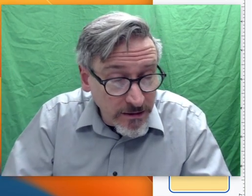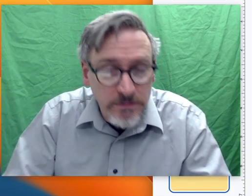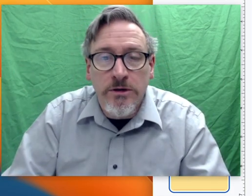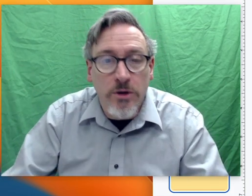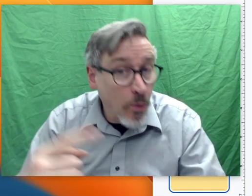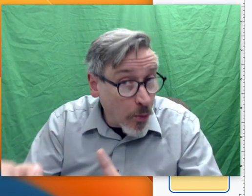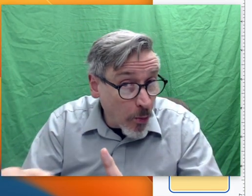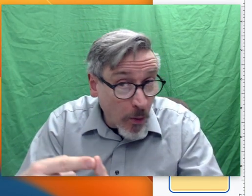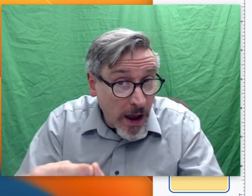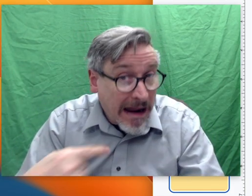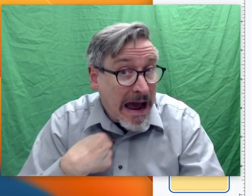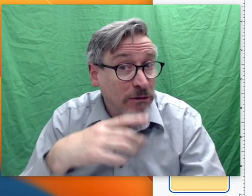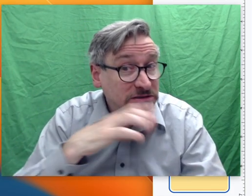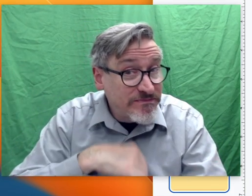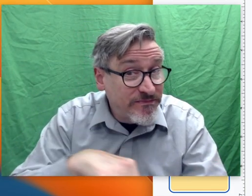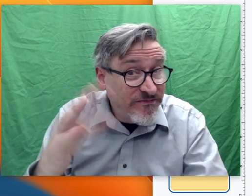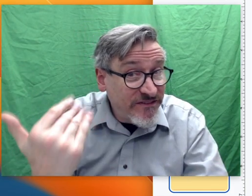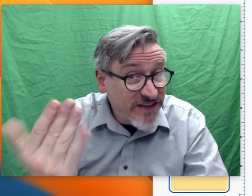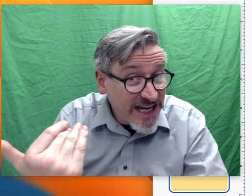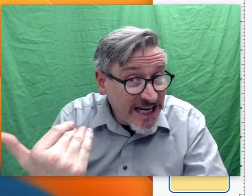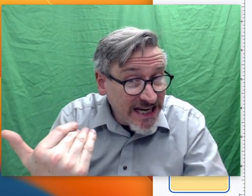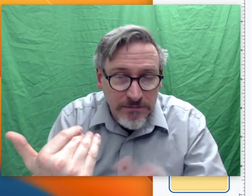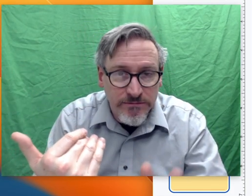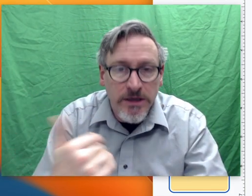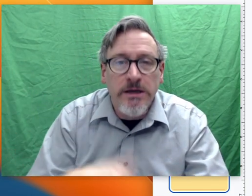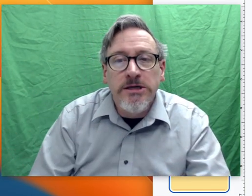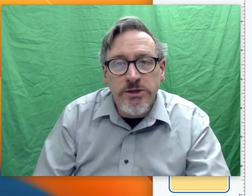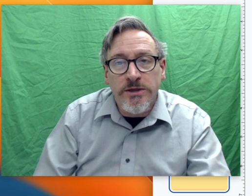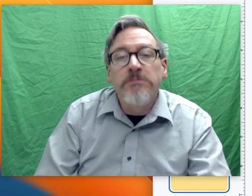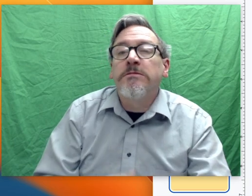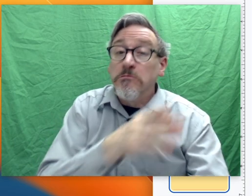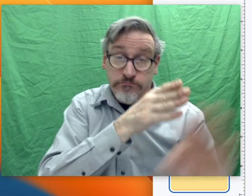happened. I was 15.